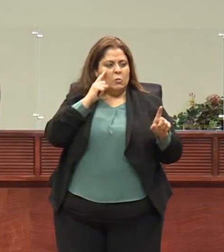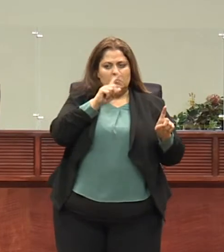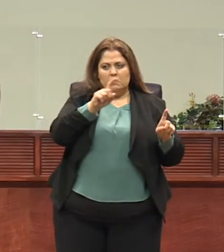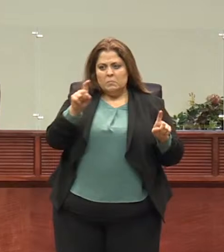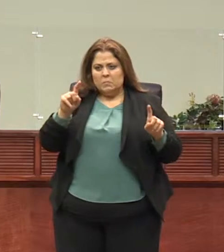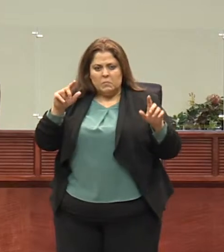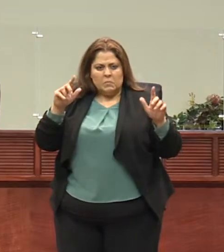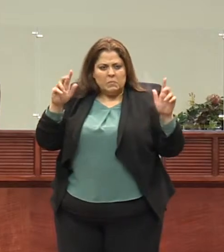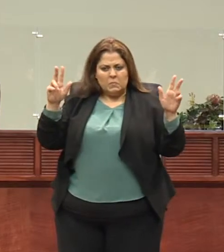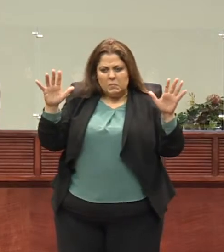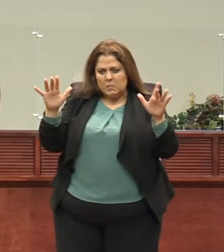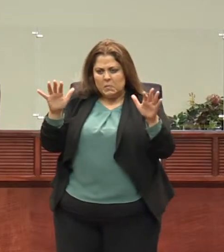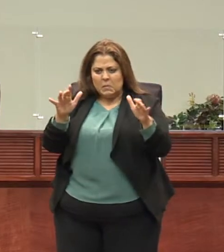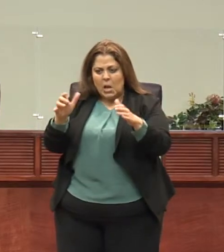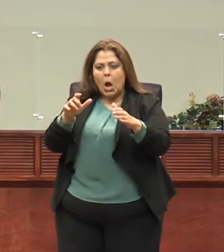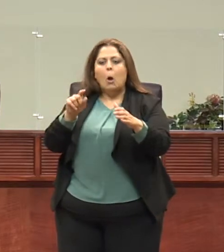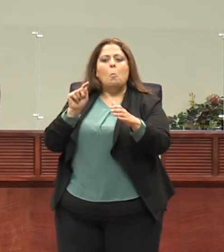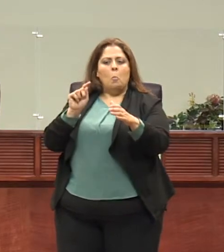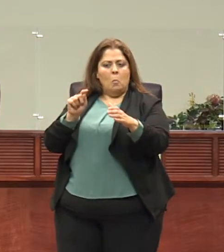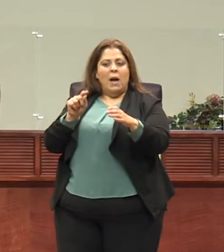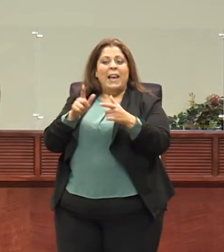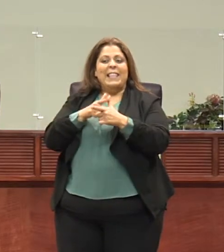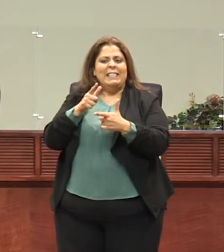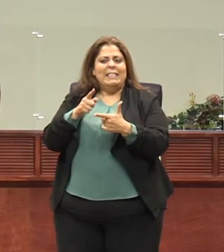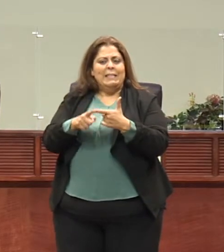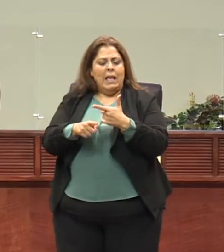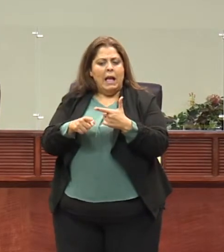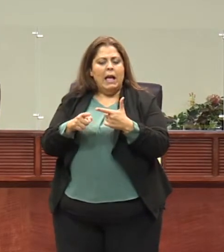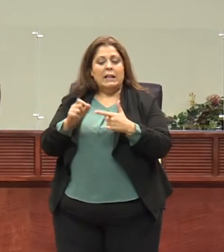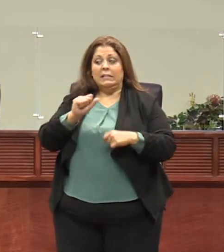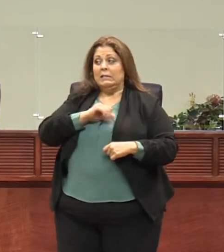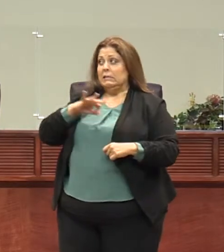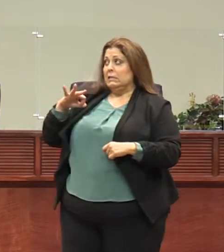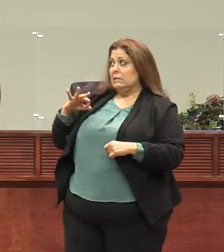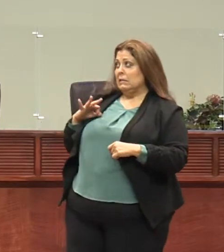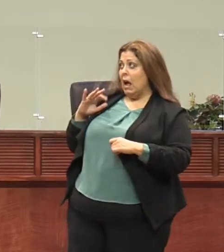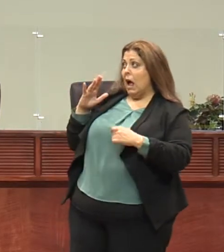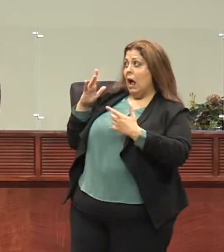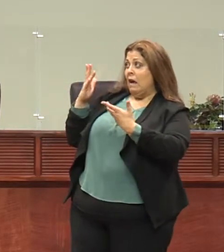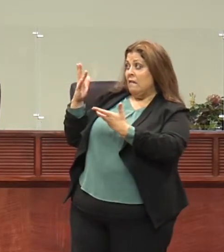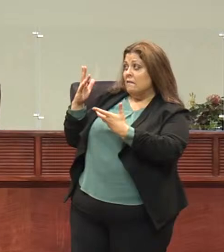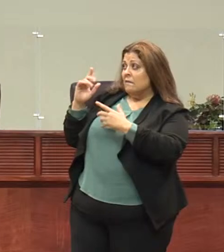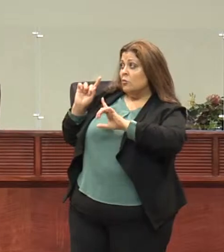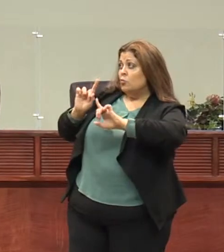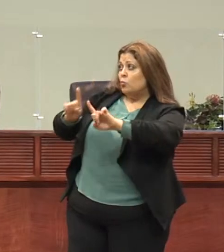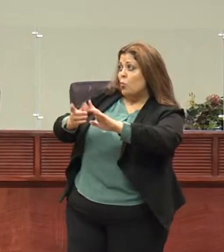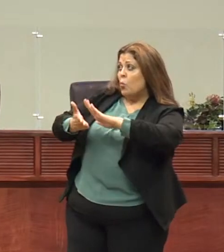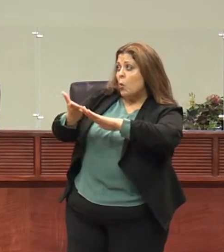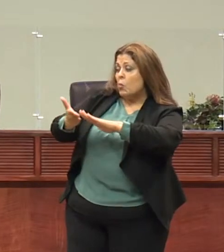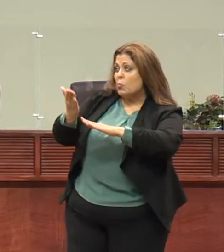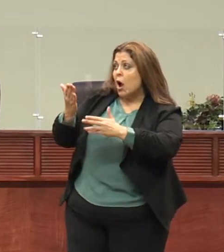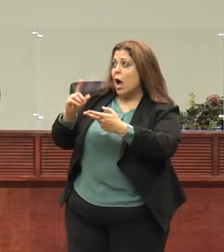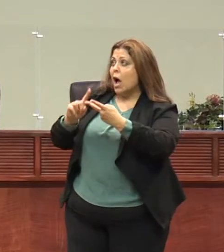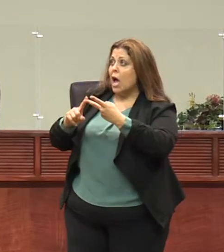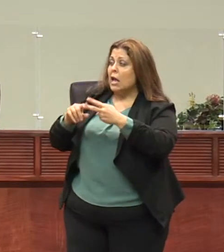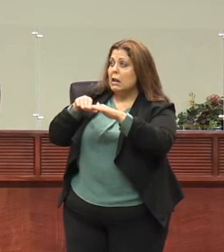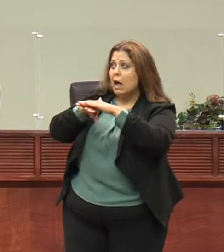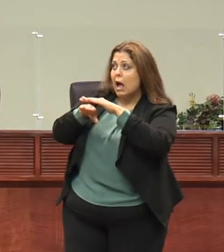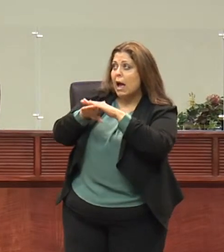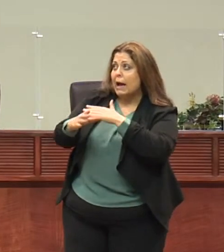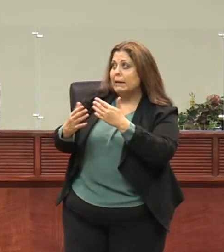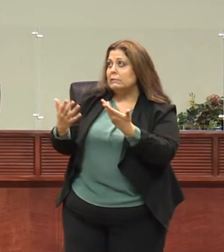And then we look at the impact on our staffing, and we look at overall easy